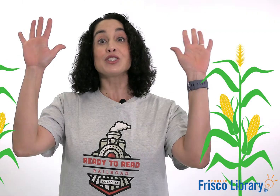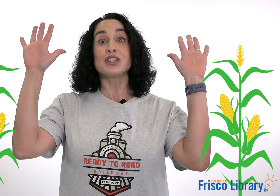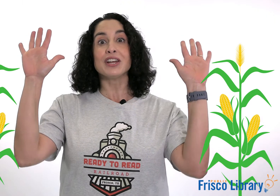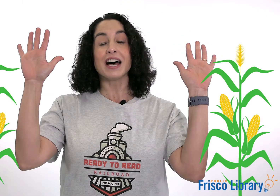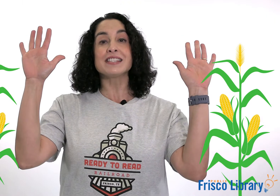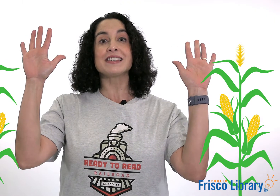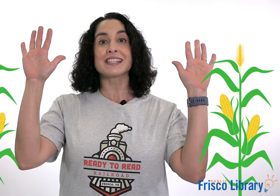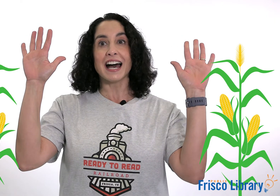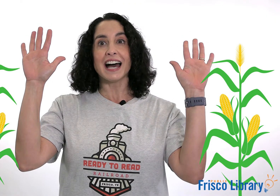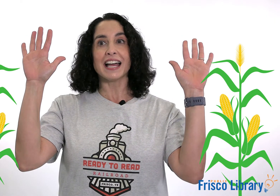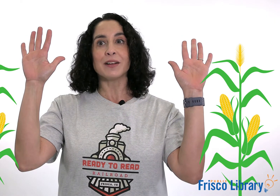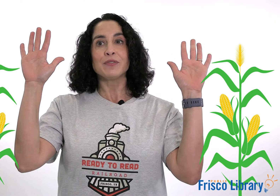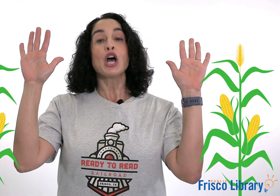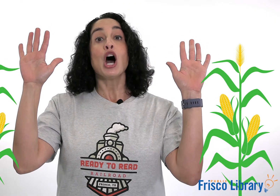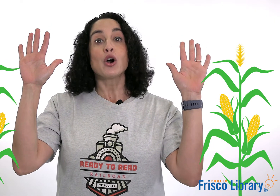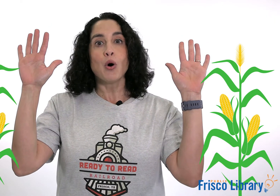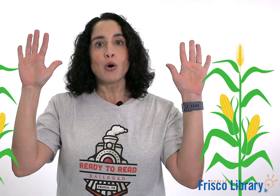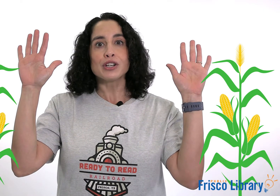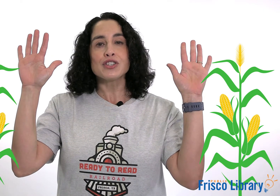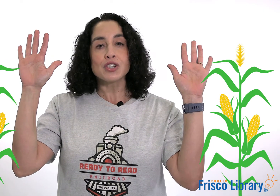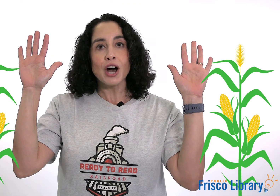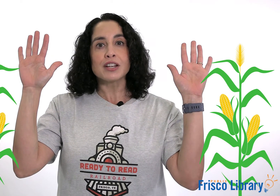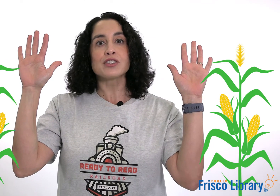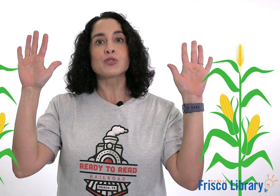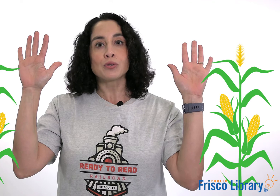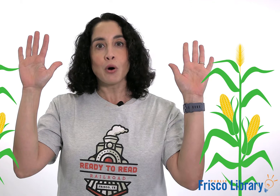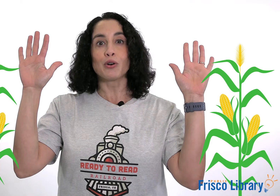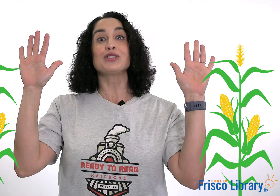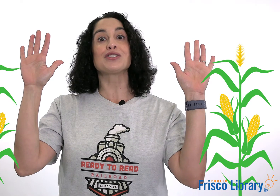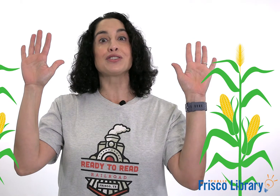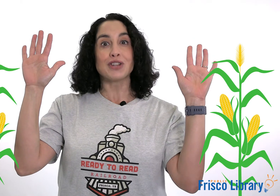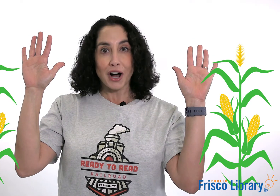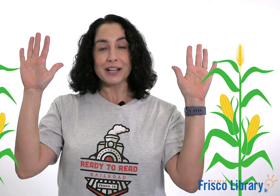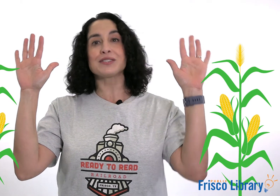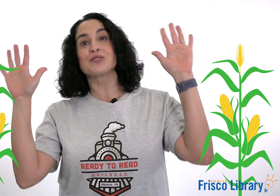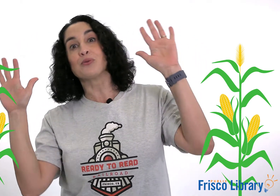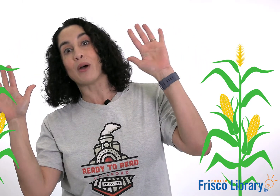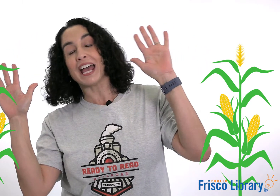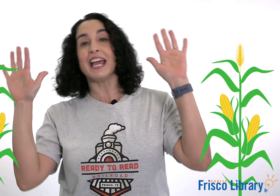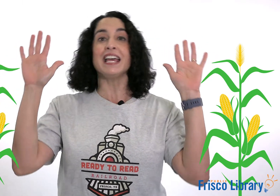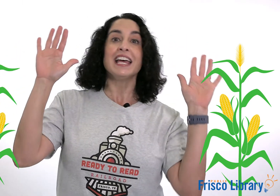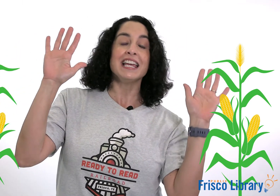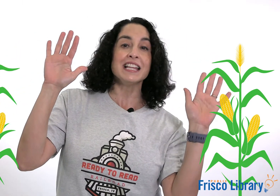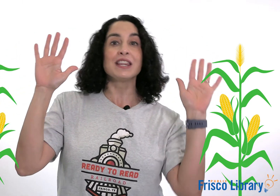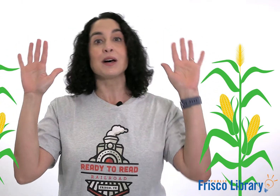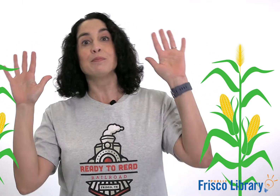the sky corn stalks corn stalks sway in the